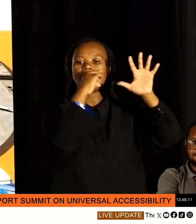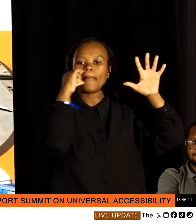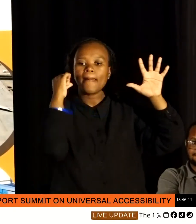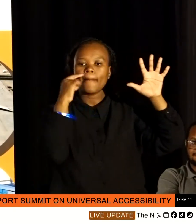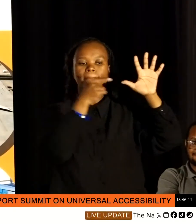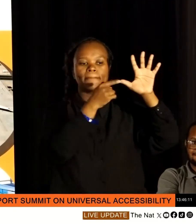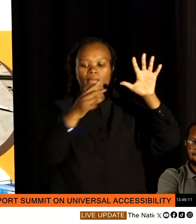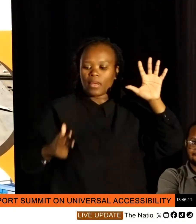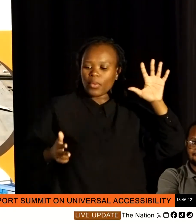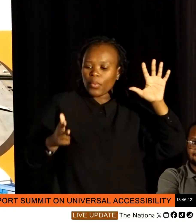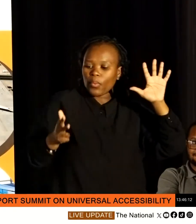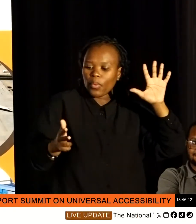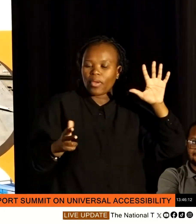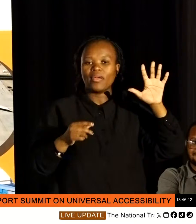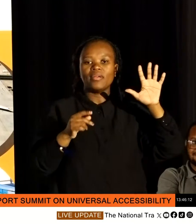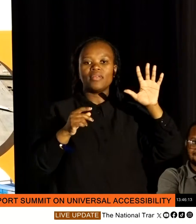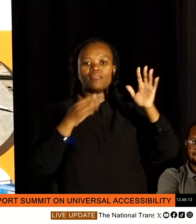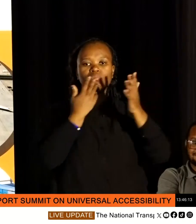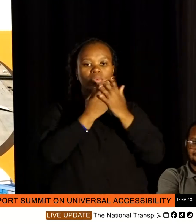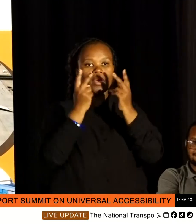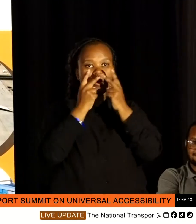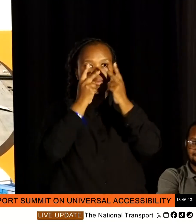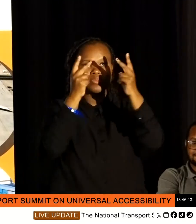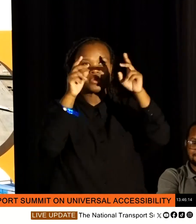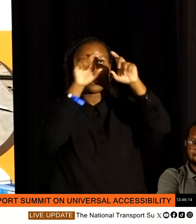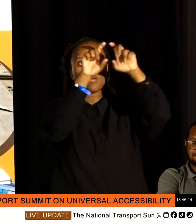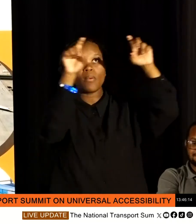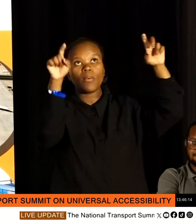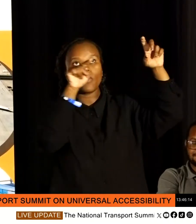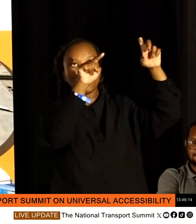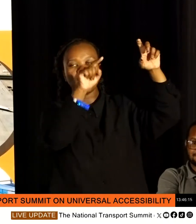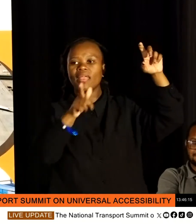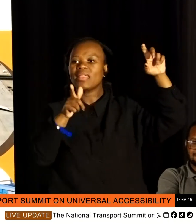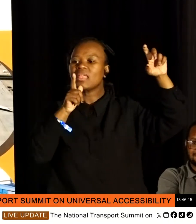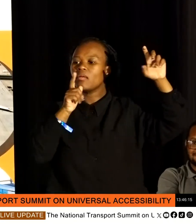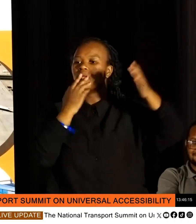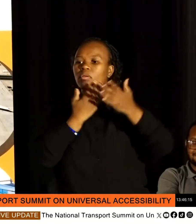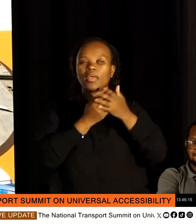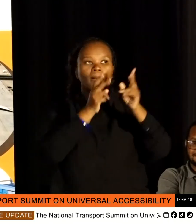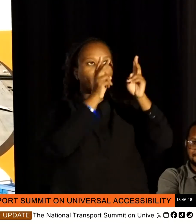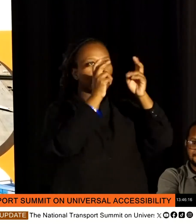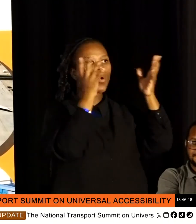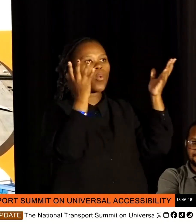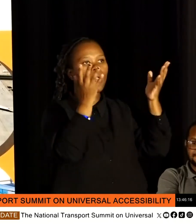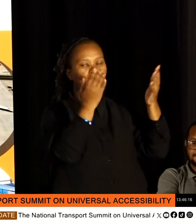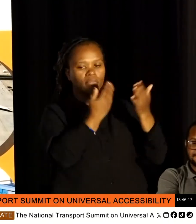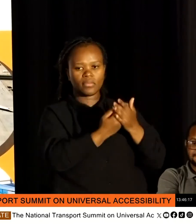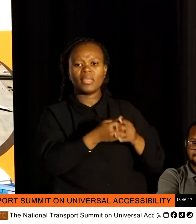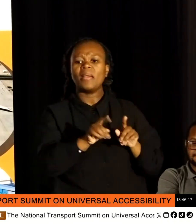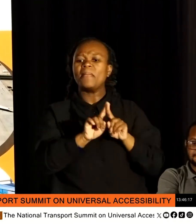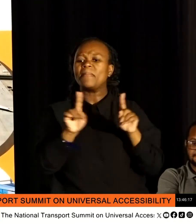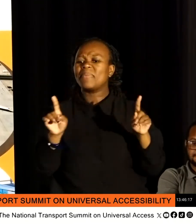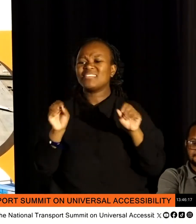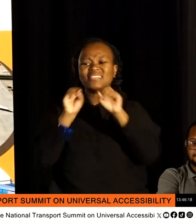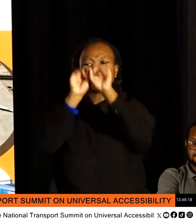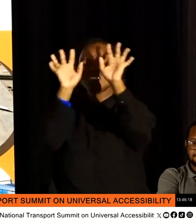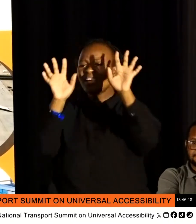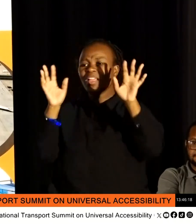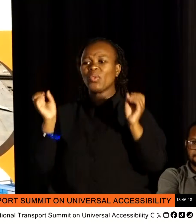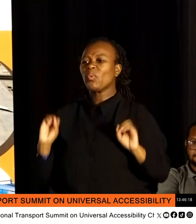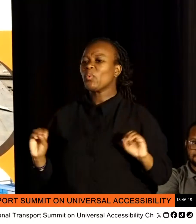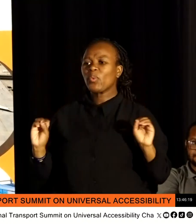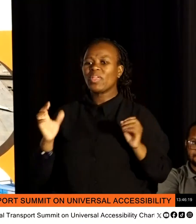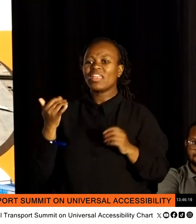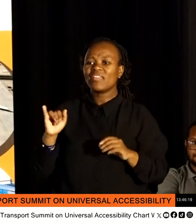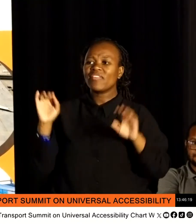at both ends of the carriage, benefiting those with hearing impairments. However, it remains unclear if the